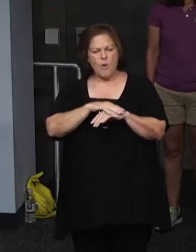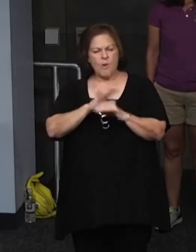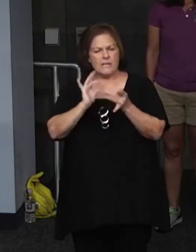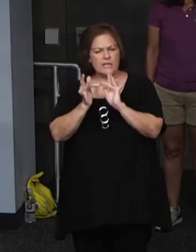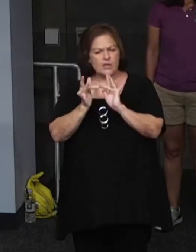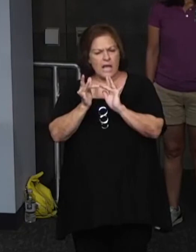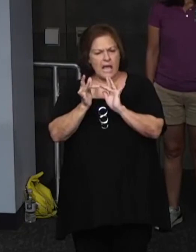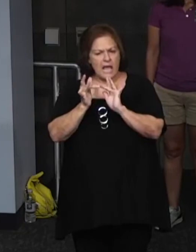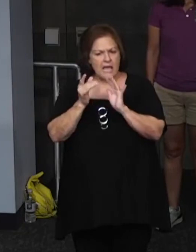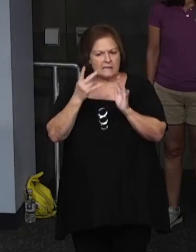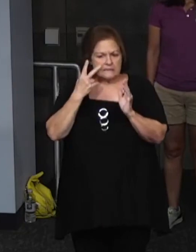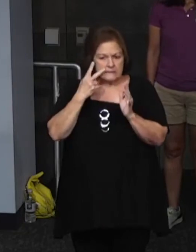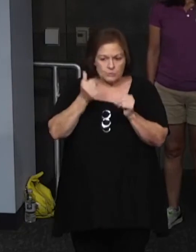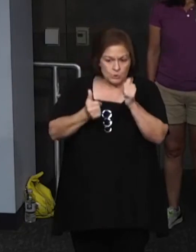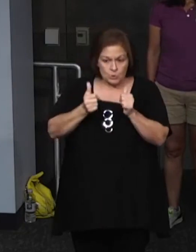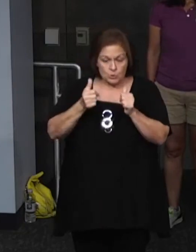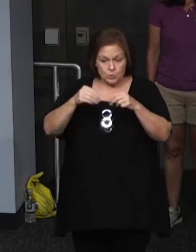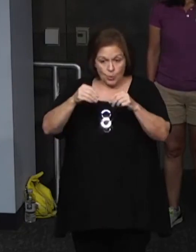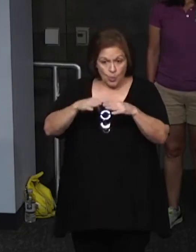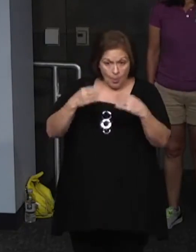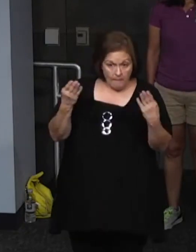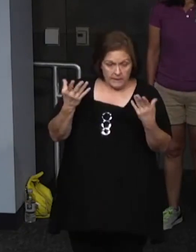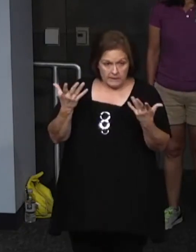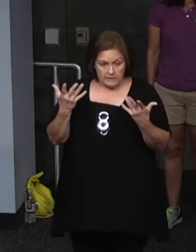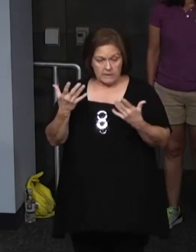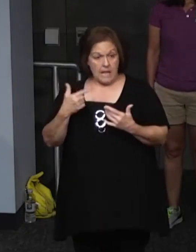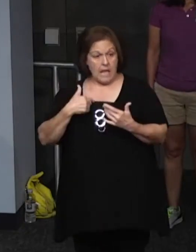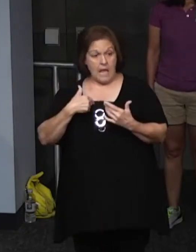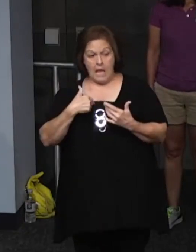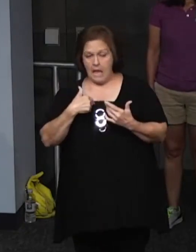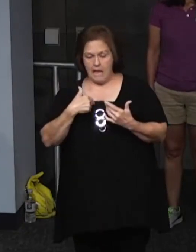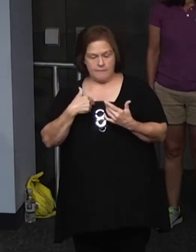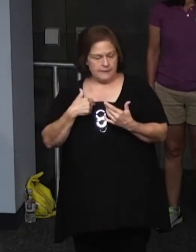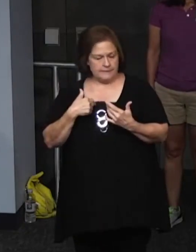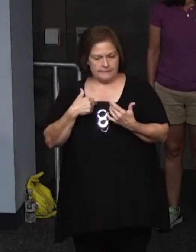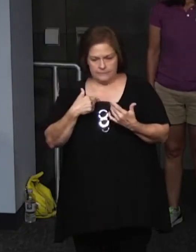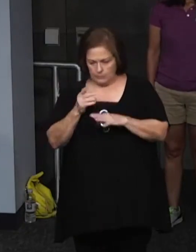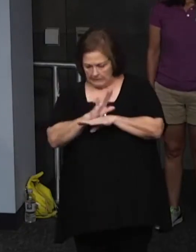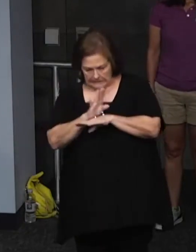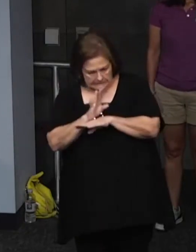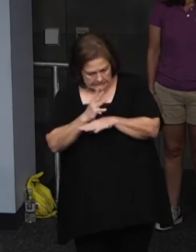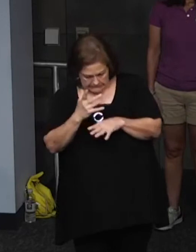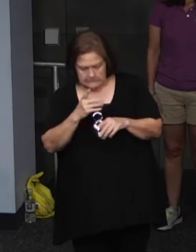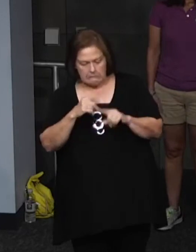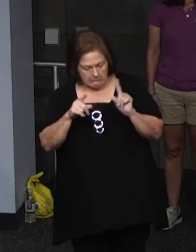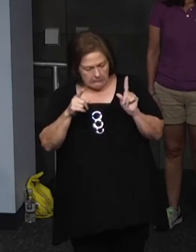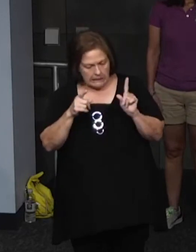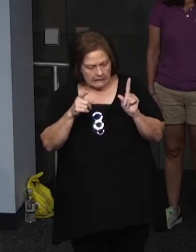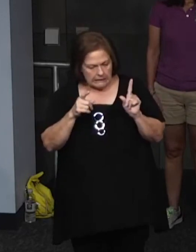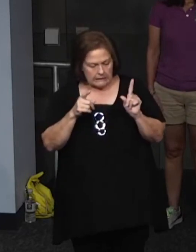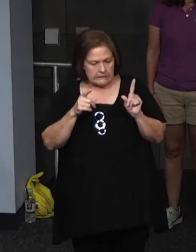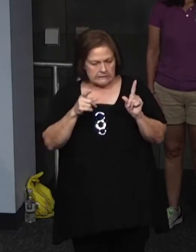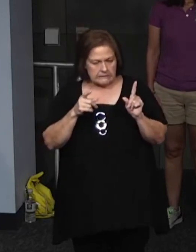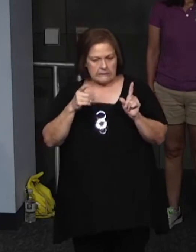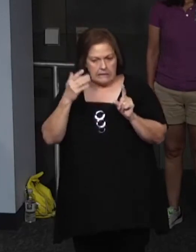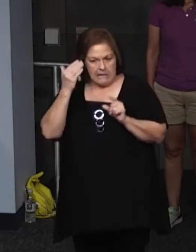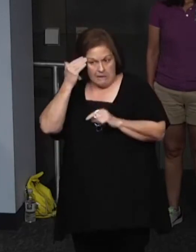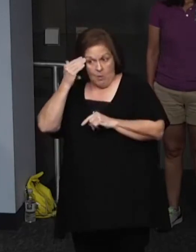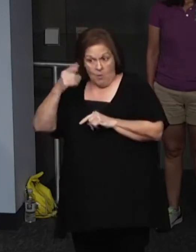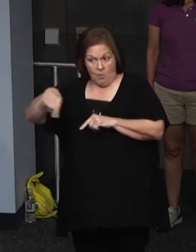told, for different store openings. So I've been too busy to understand, but I know stores are getting the word out that they're open. So